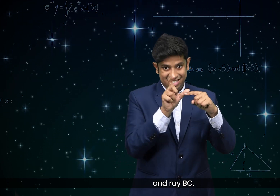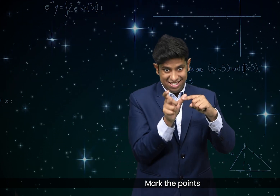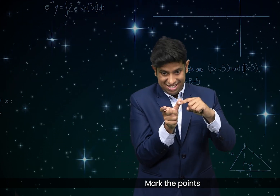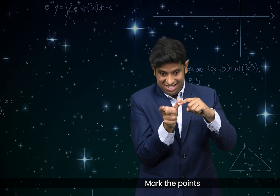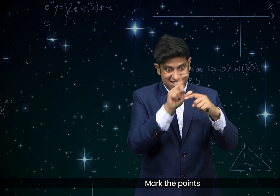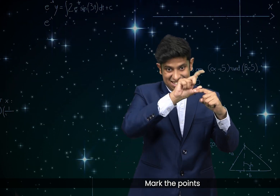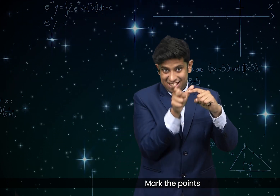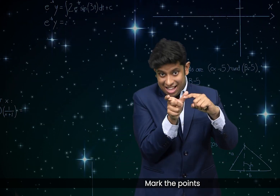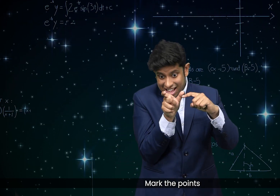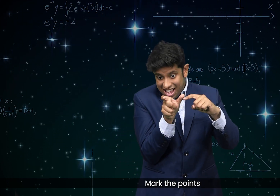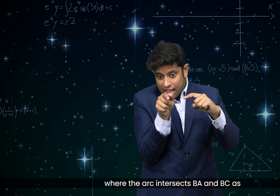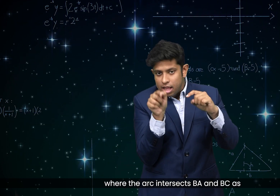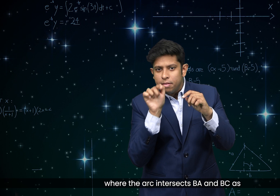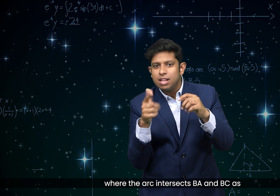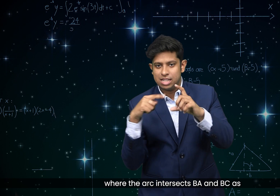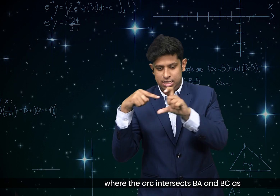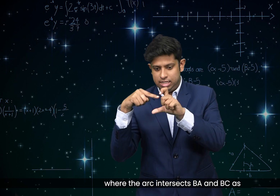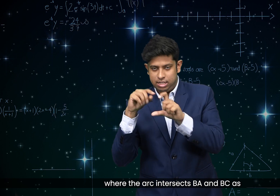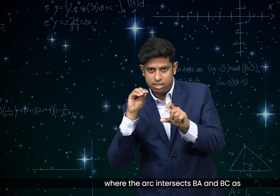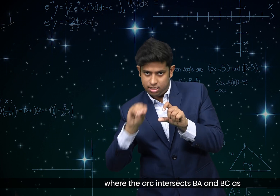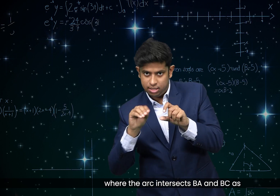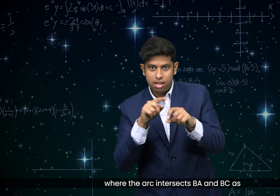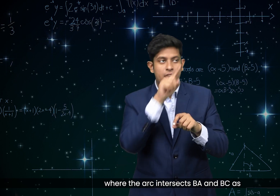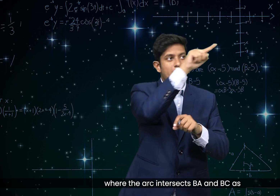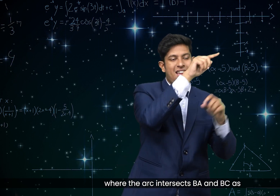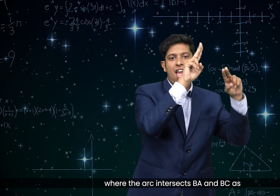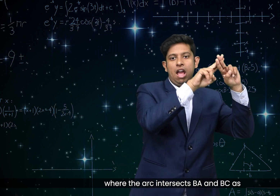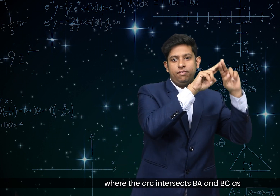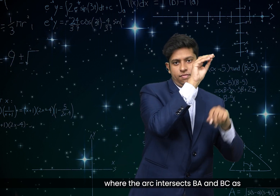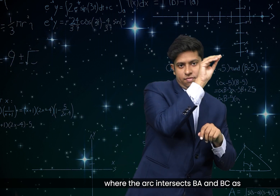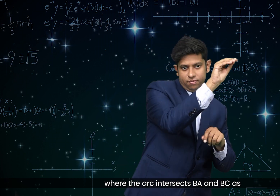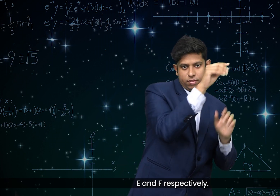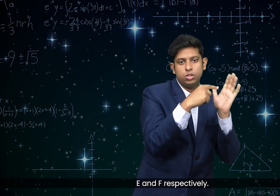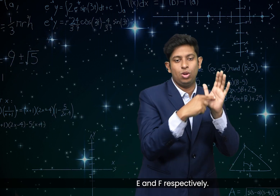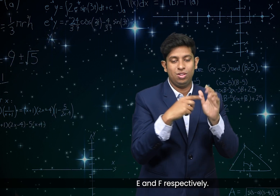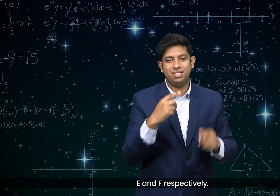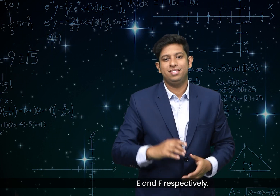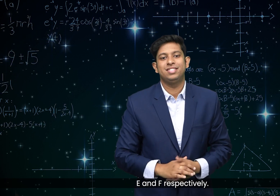Mark the points where the arc intersects BA and BC as E and F respectively.